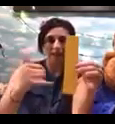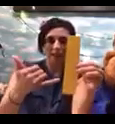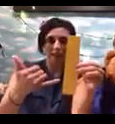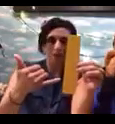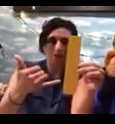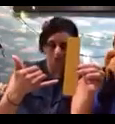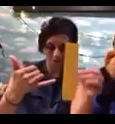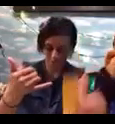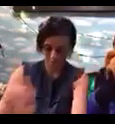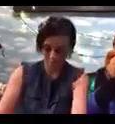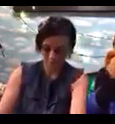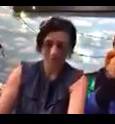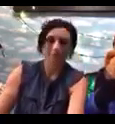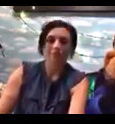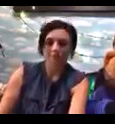Yellow. Yellow.